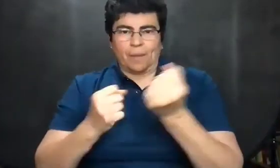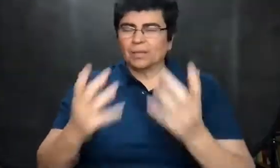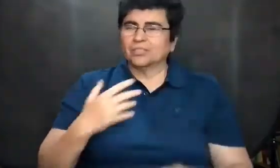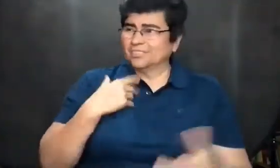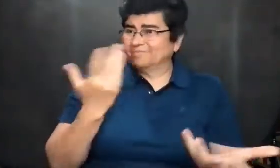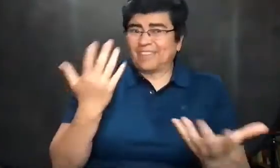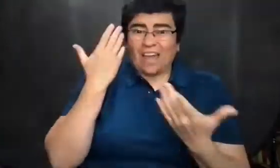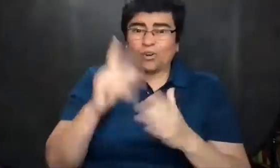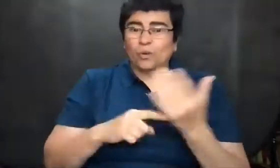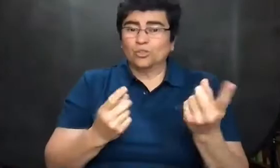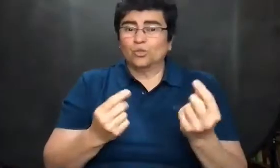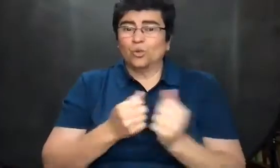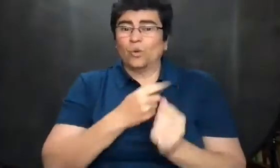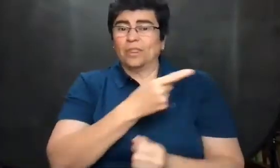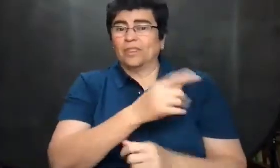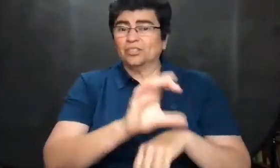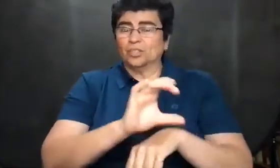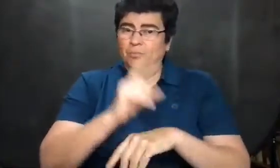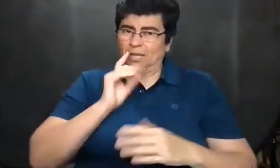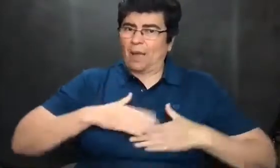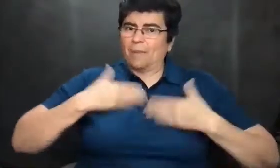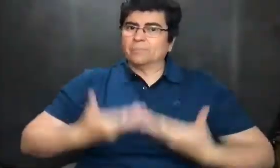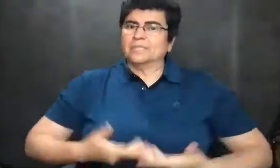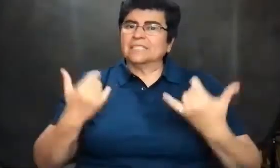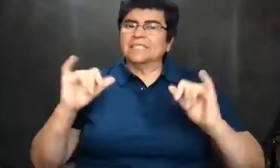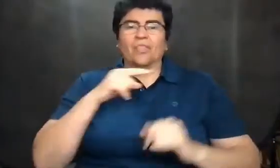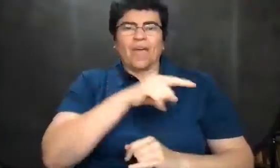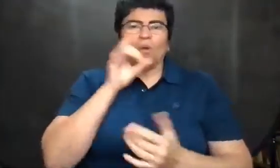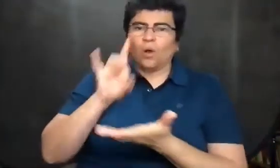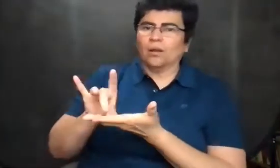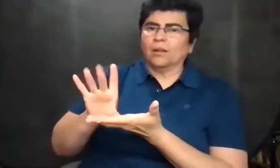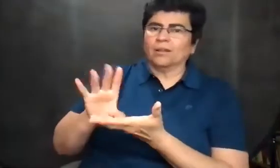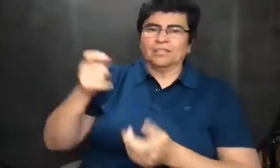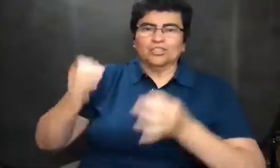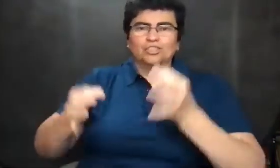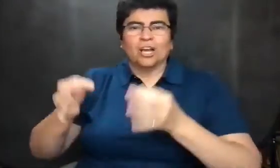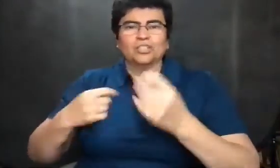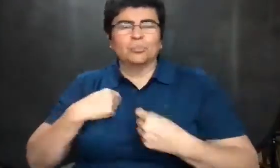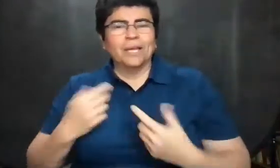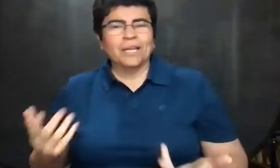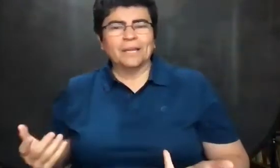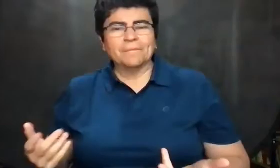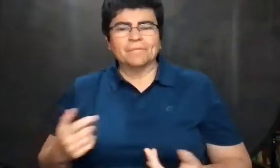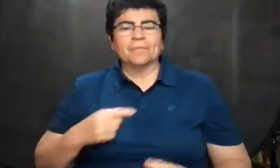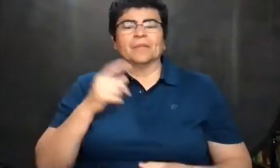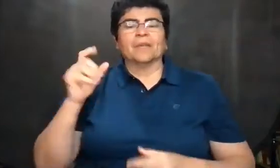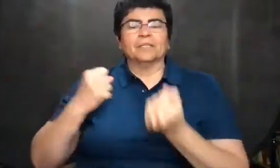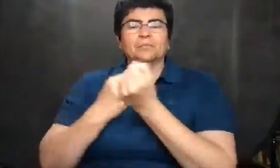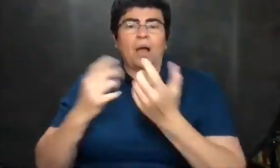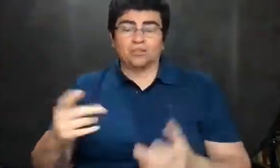about that, because I'm just really upset, that they would judge me. And she said, well, you were worthy of